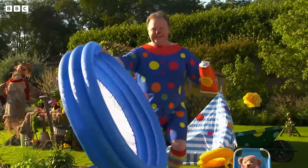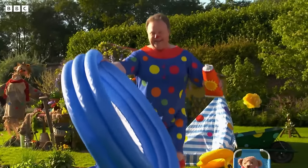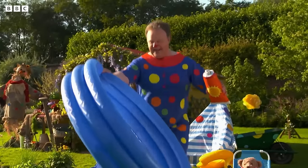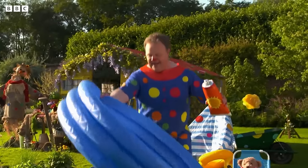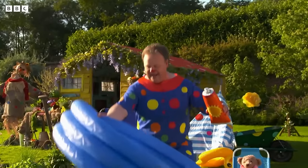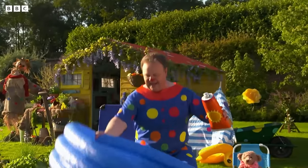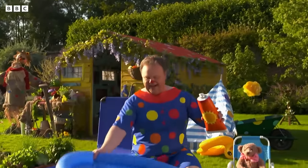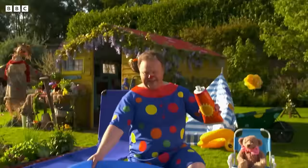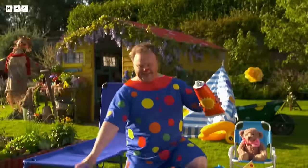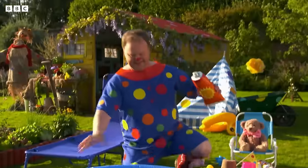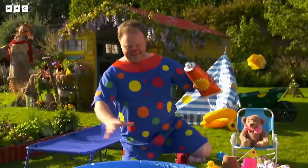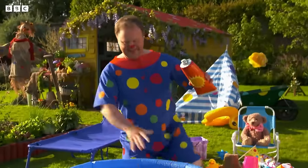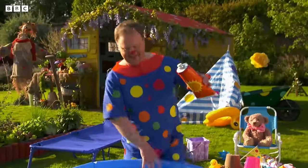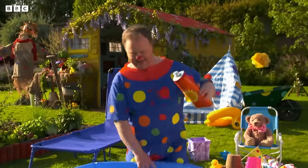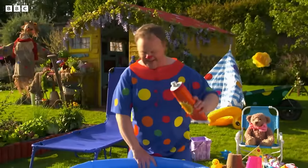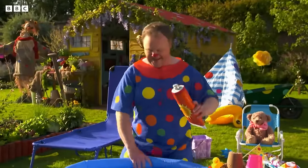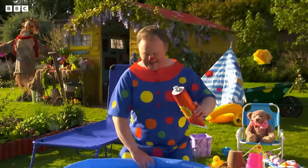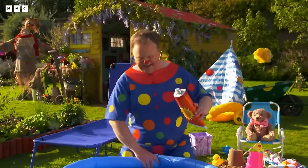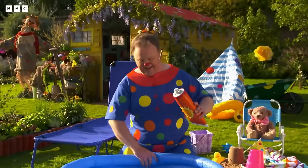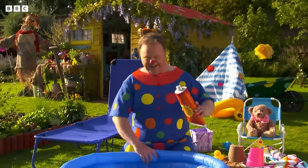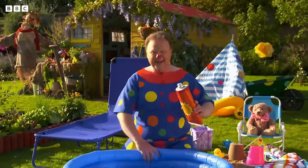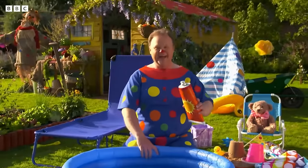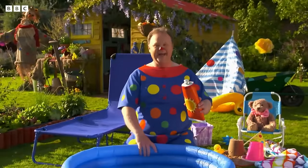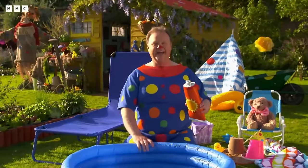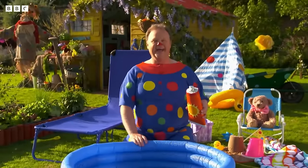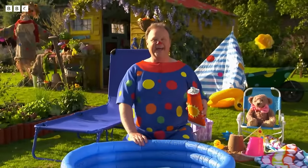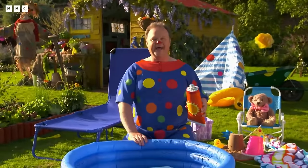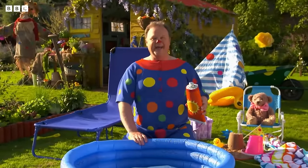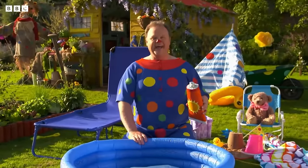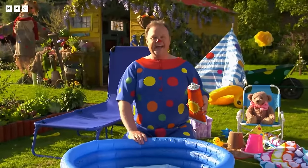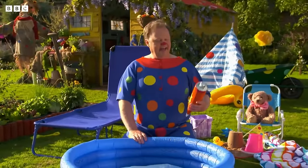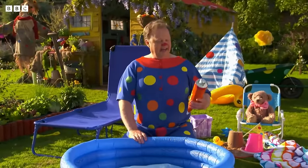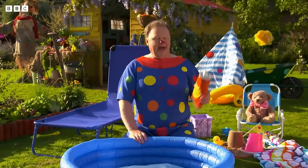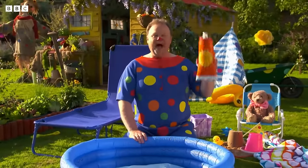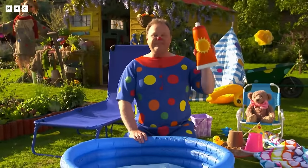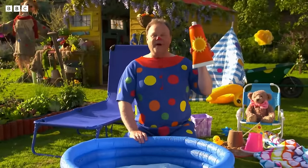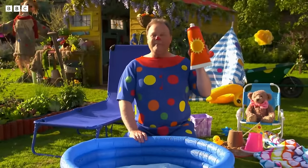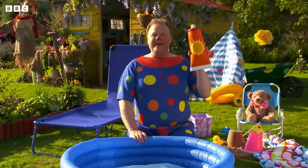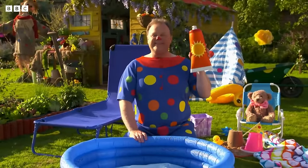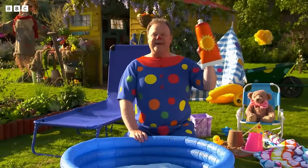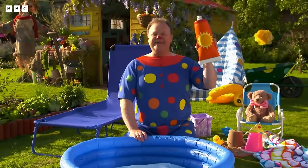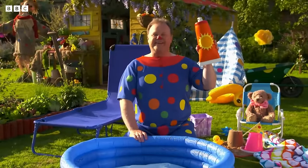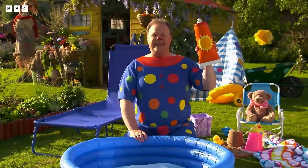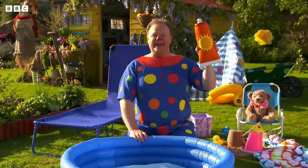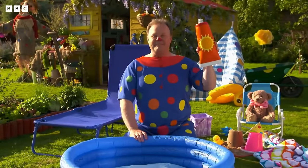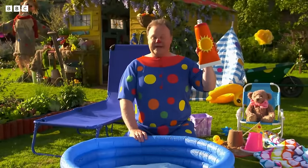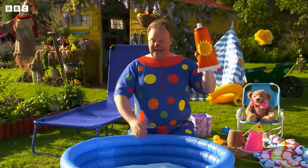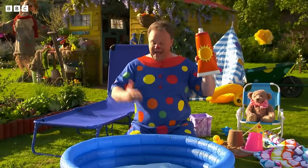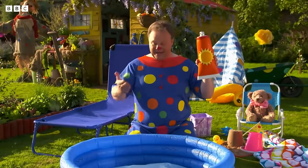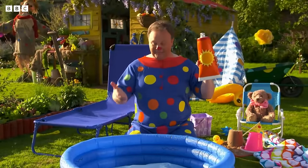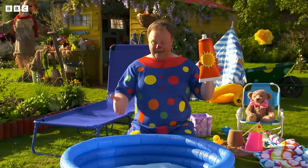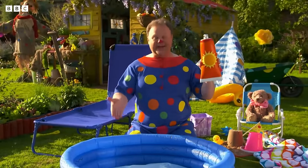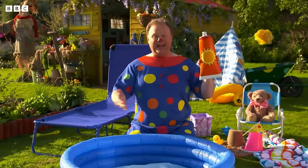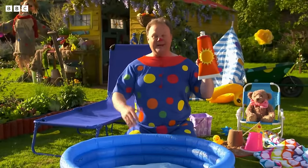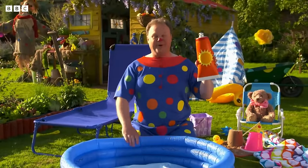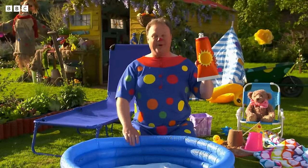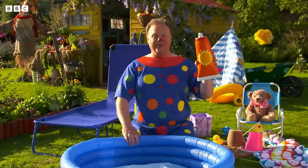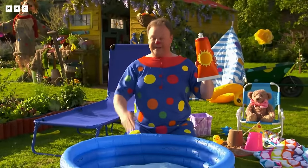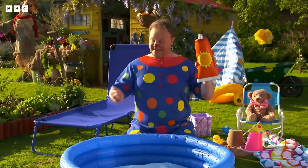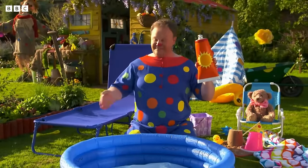Ta-da! What have you got there, Mr. Tumble? I've got my sun cream and a paddling pool for